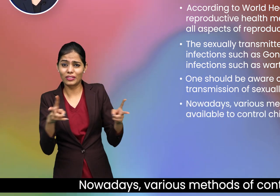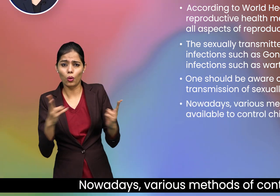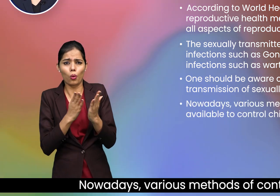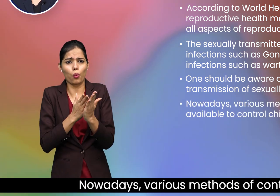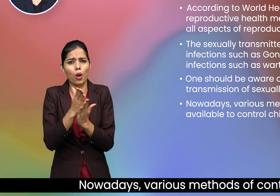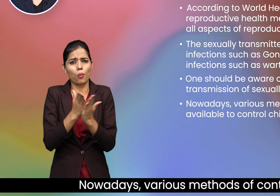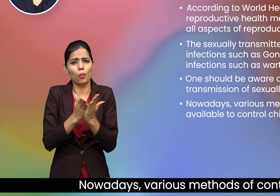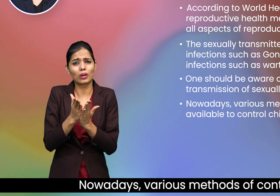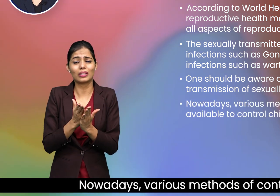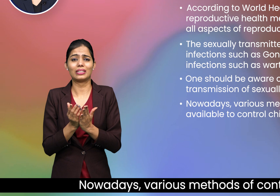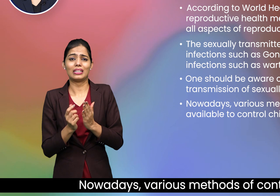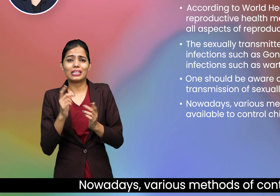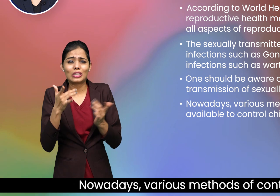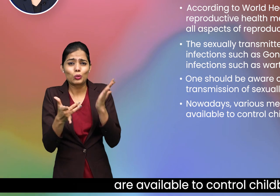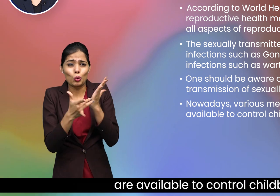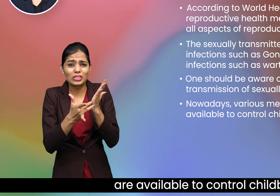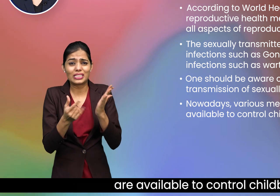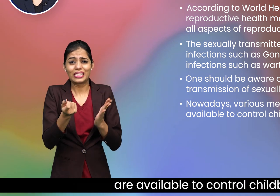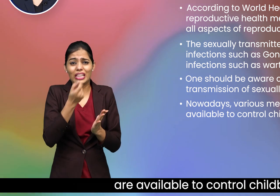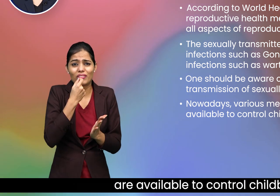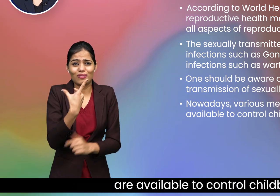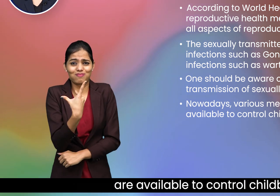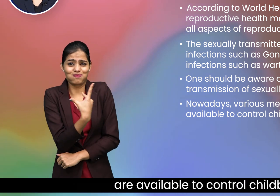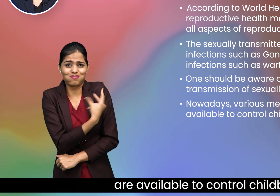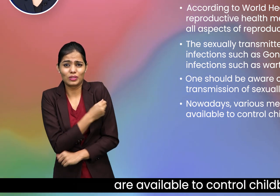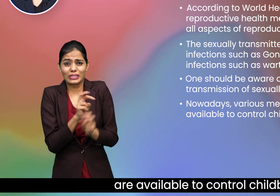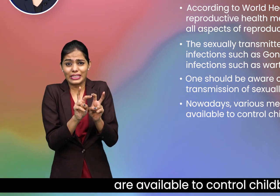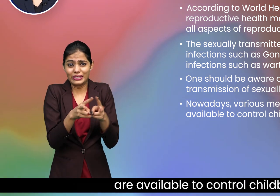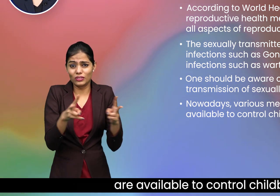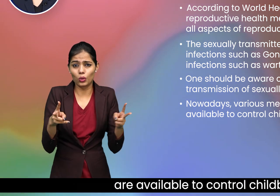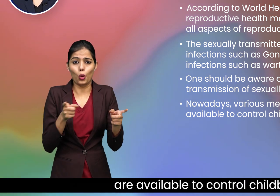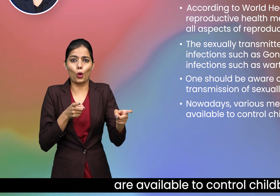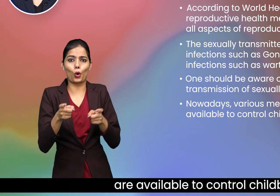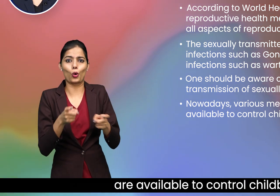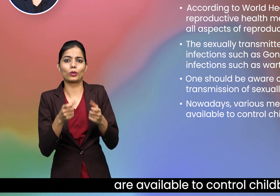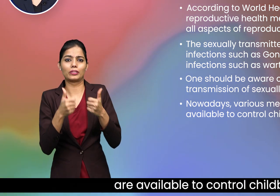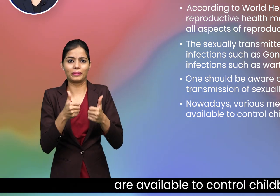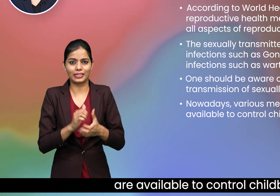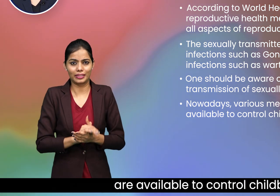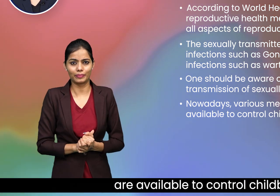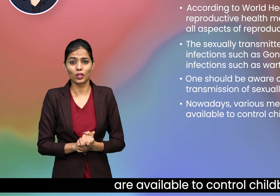Nowadays, various methods of contraception are available to control childbirth.